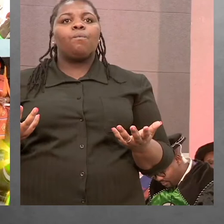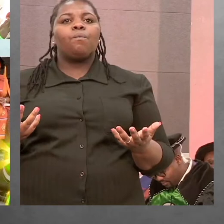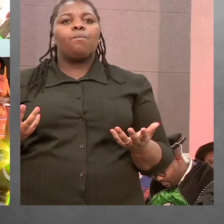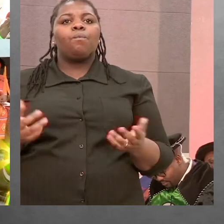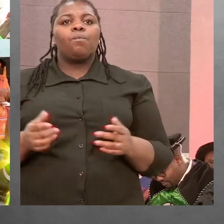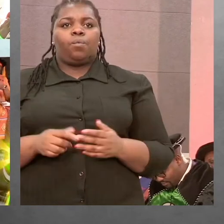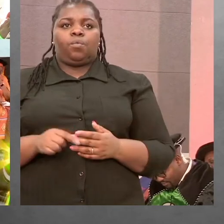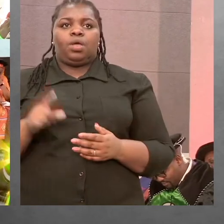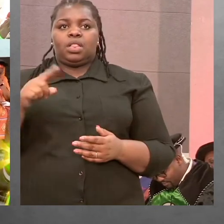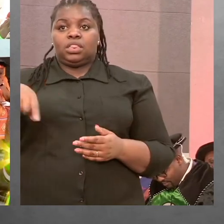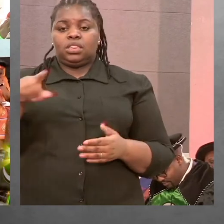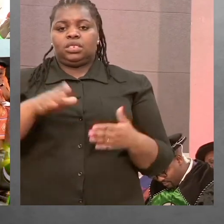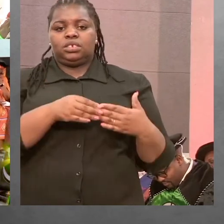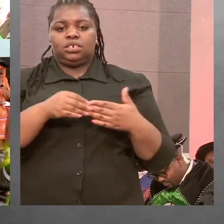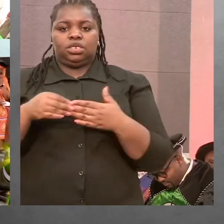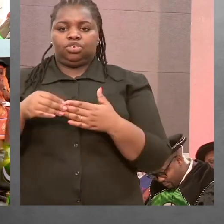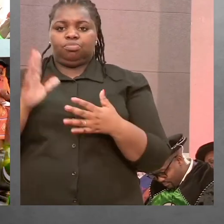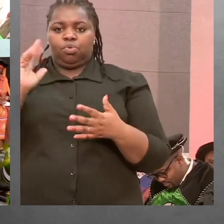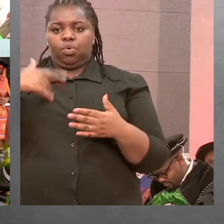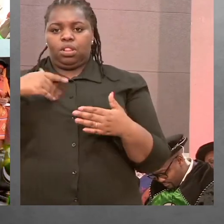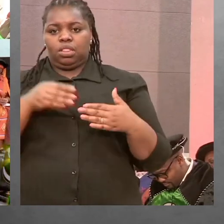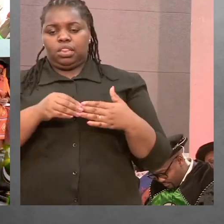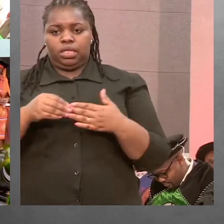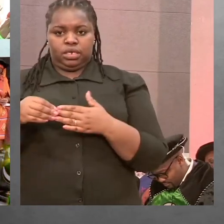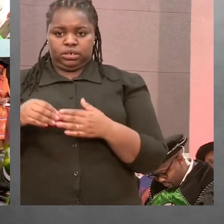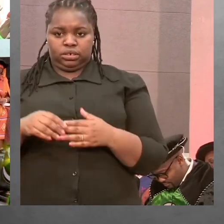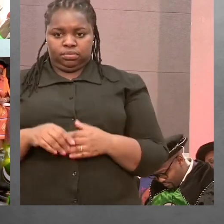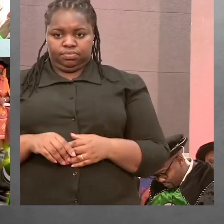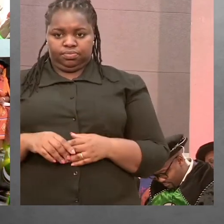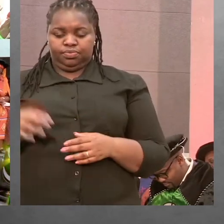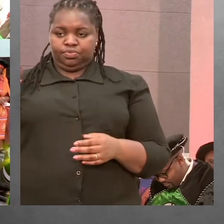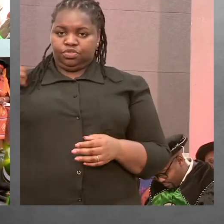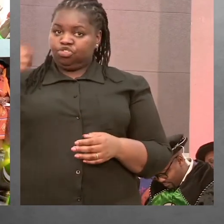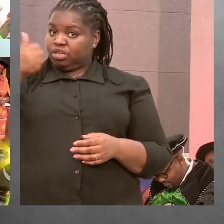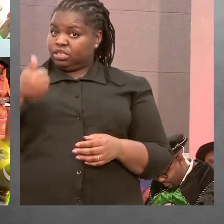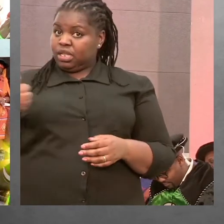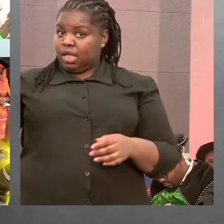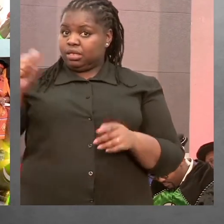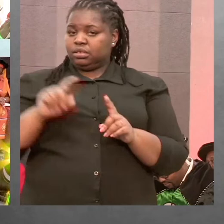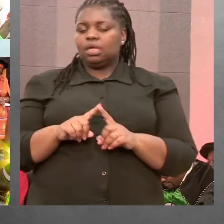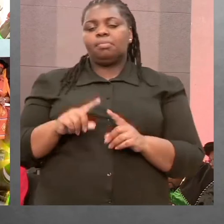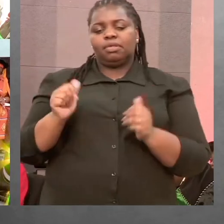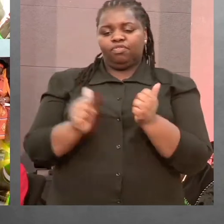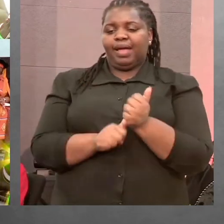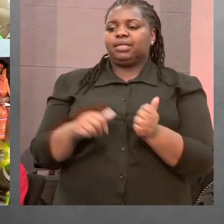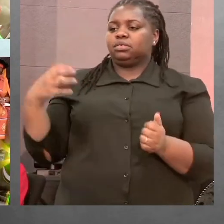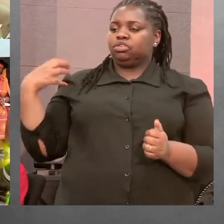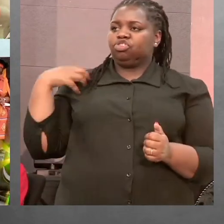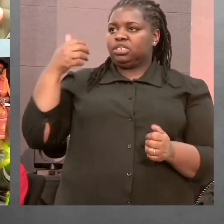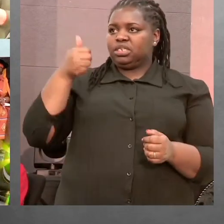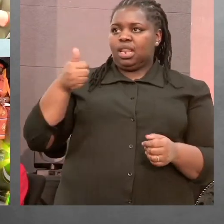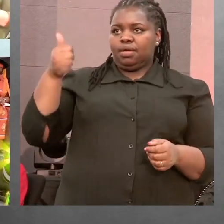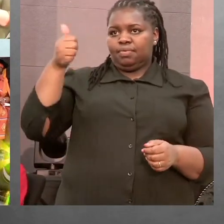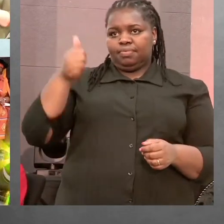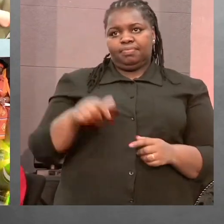collective leadership that we are going to lead, Chancellor and the Vice Chancellor.